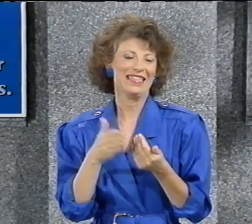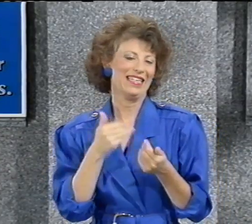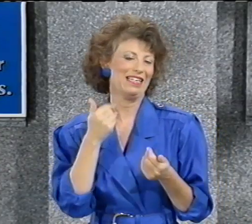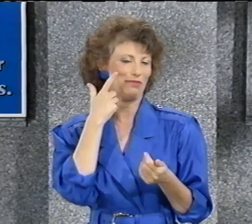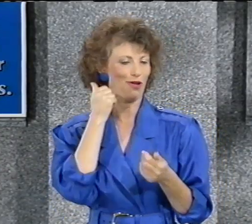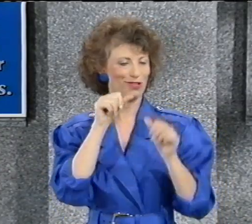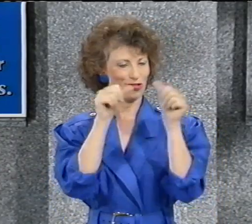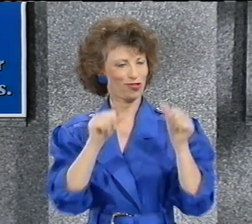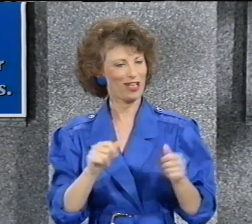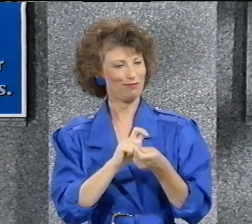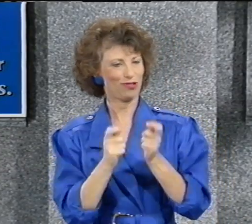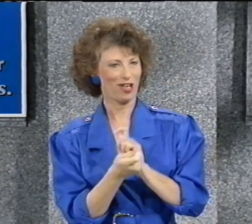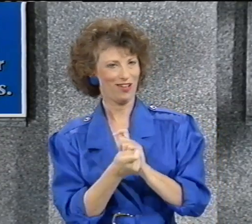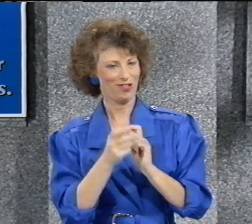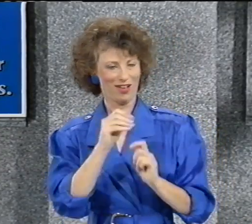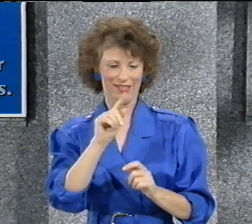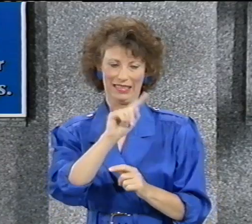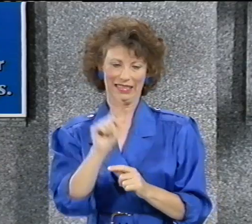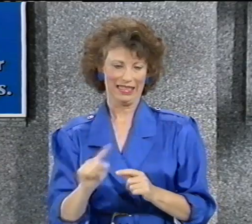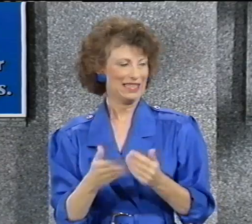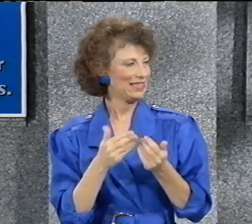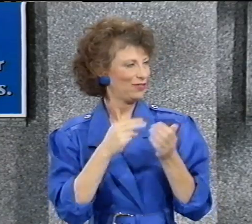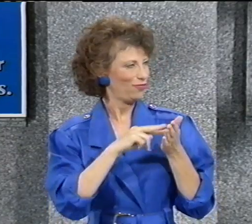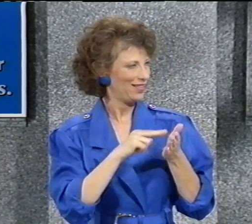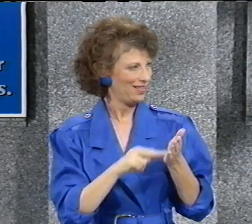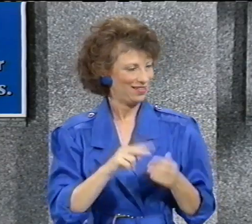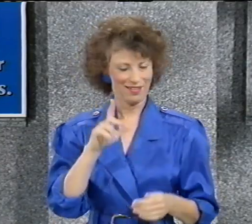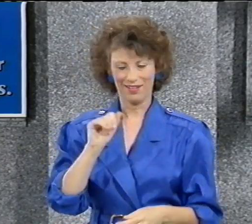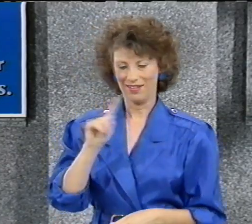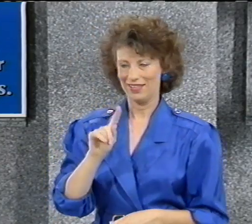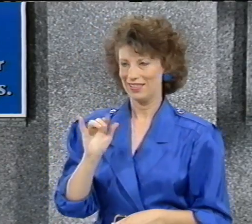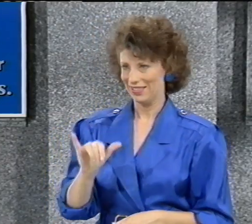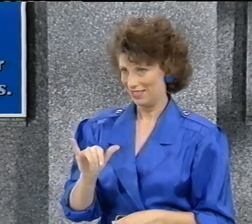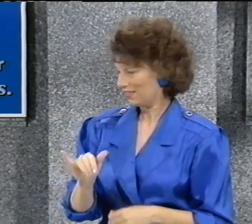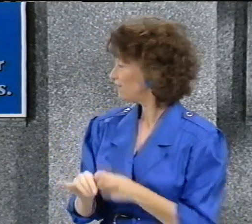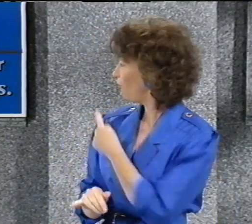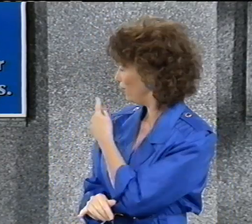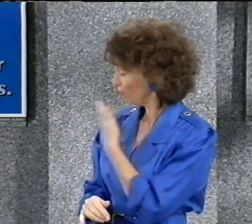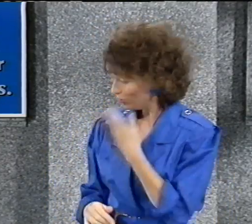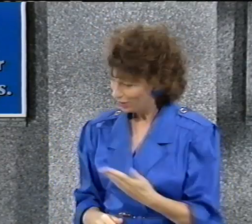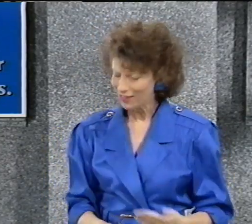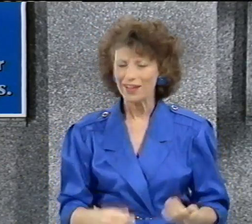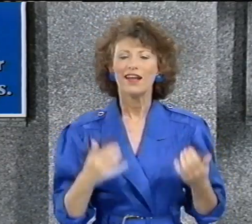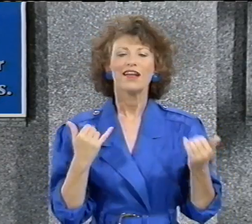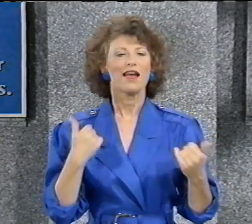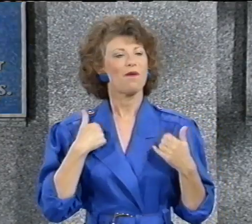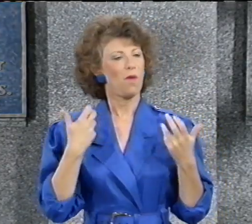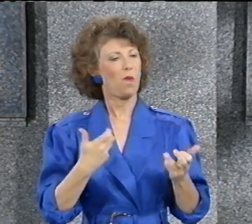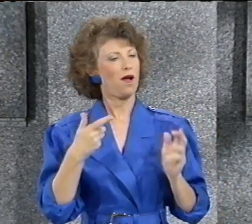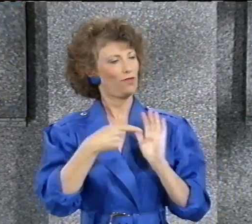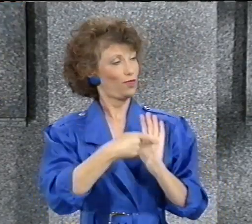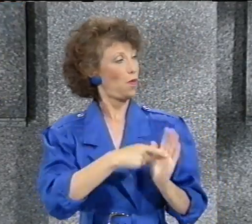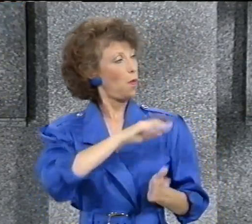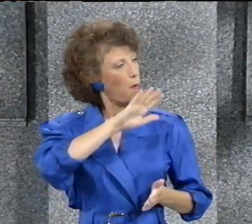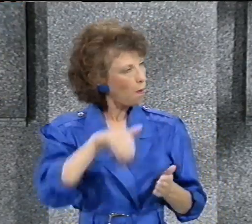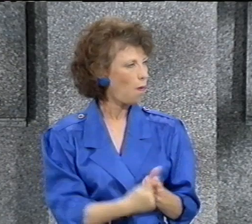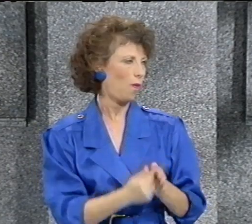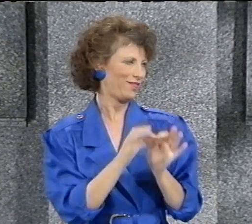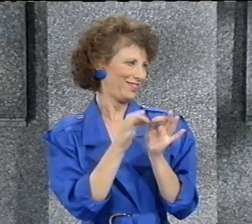You know that one's easy because of the shape change with the Z in the word. It makes it very easy to read. Good. Now I'd like